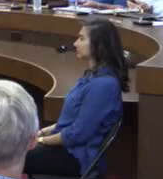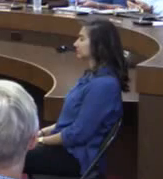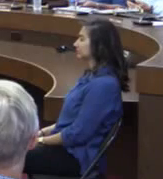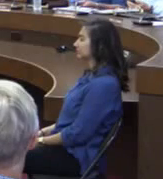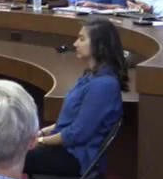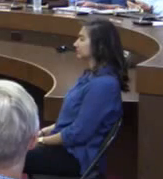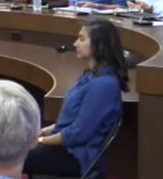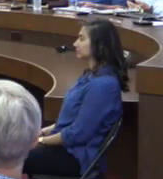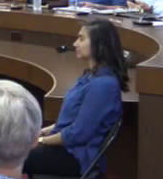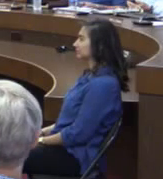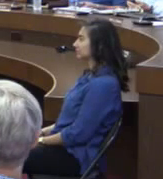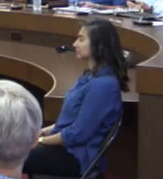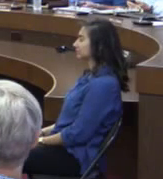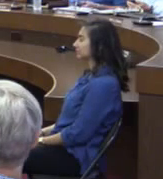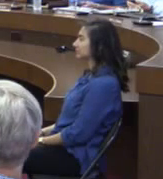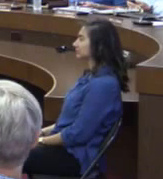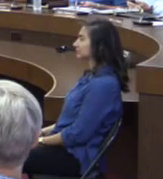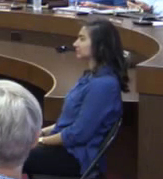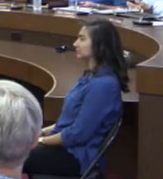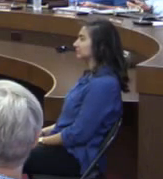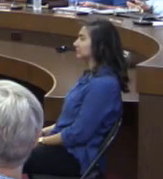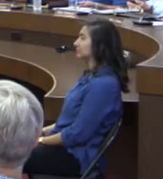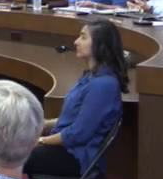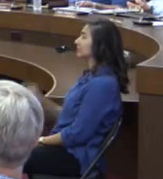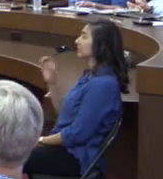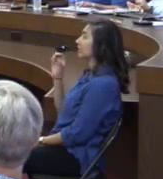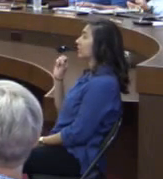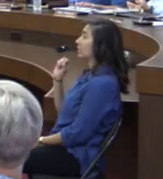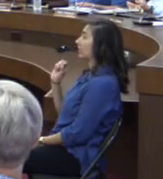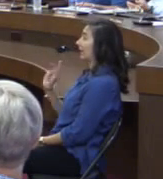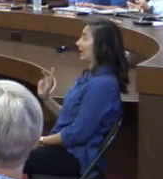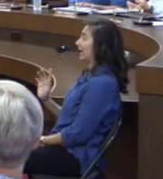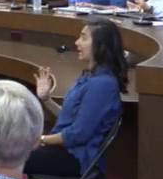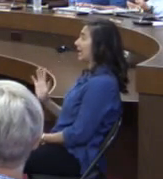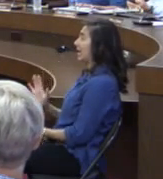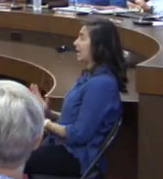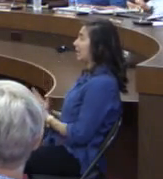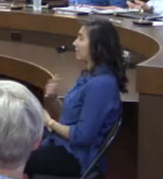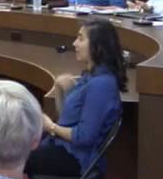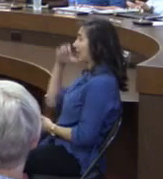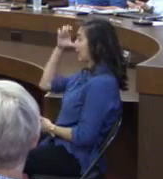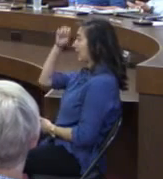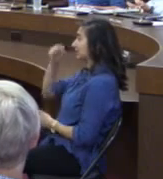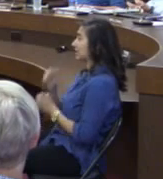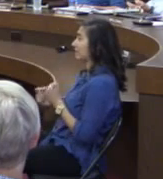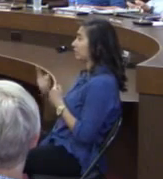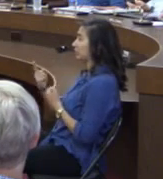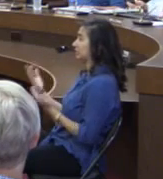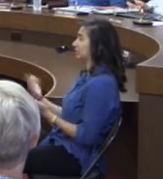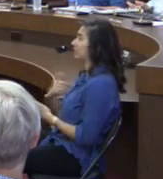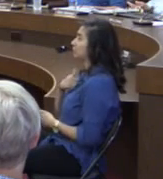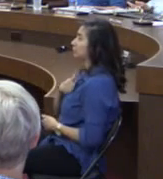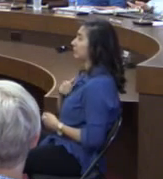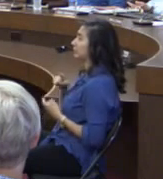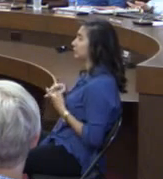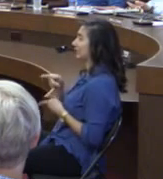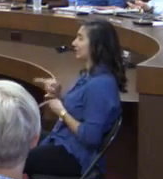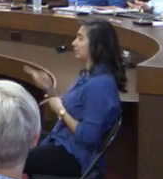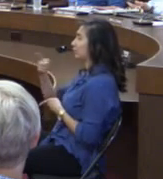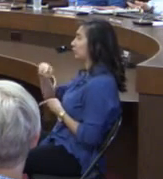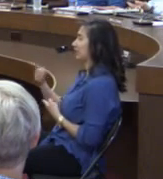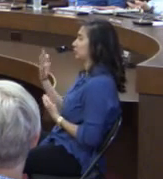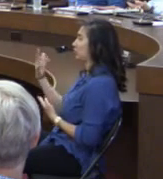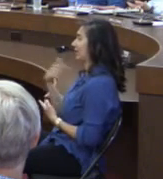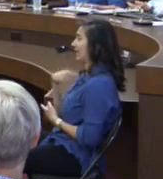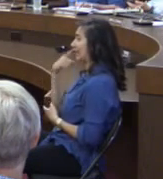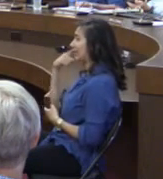I don't know, I was hoping it'd be a quick one, but I guess it's not gonna. Okay, looks like everybody's present. Sorry to keep you waiting. Looks like we